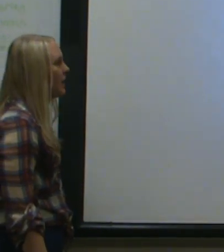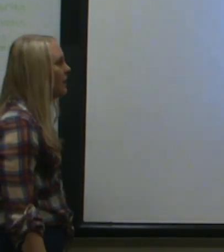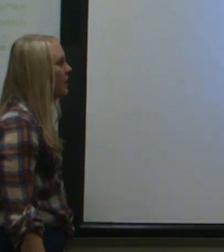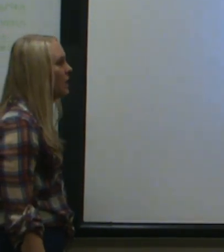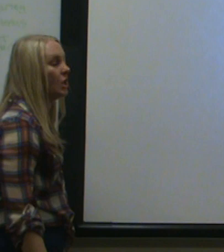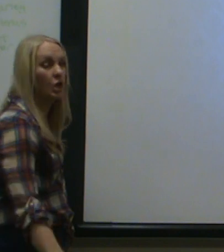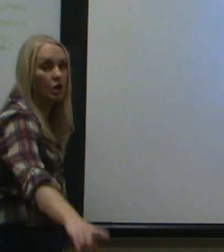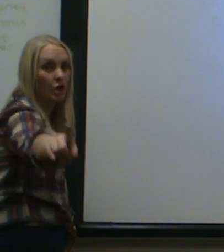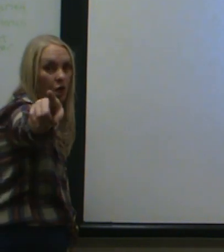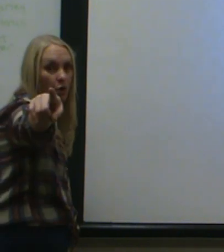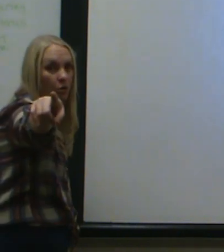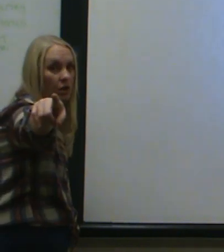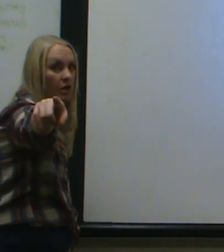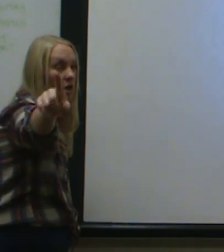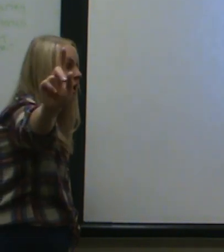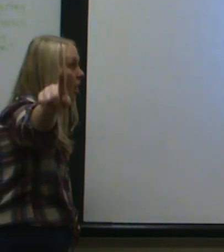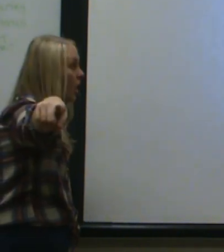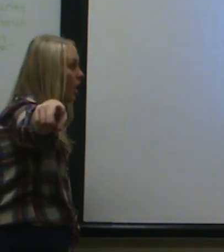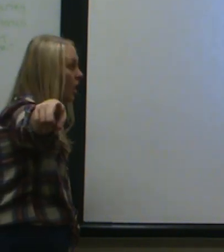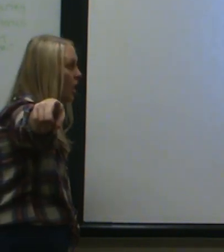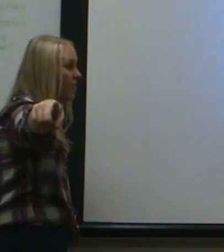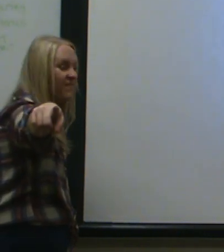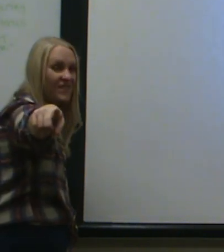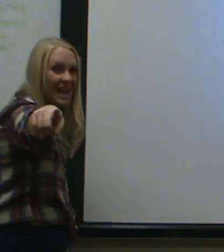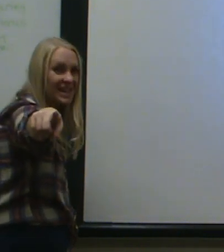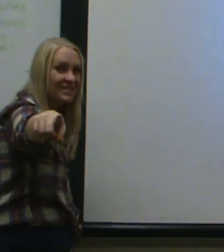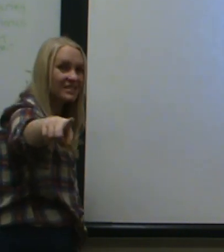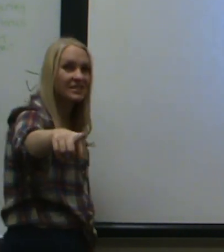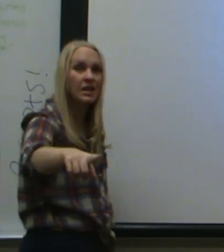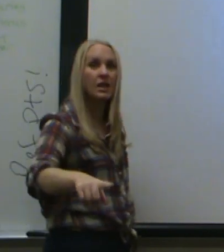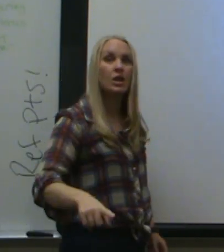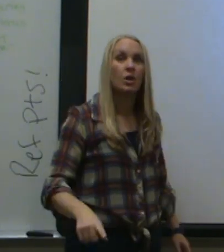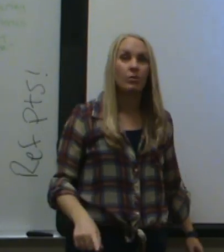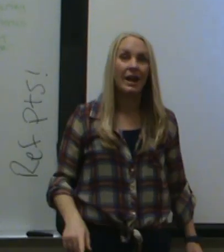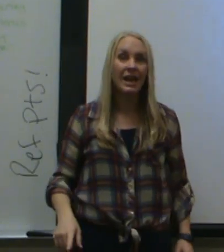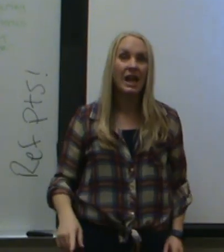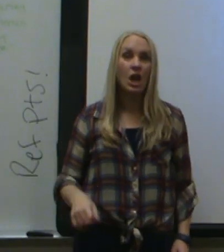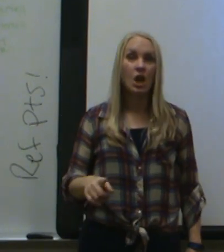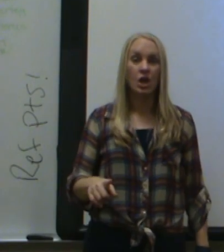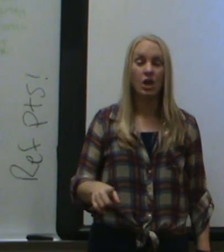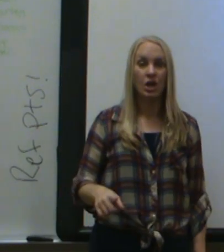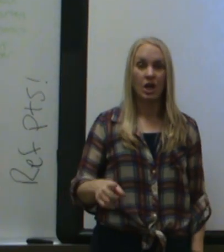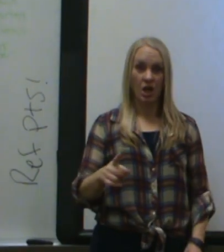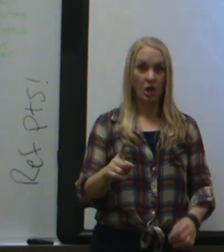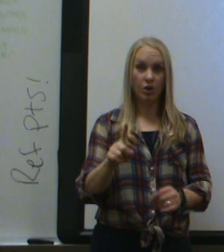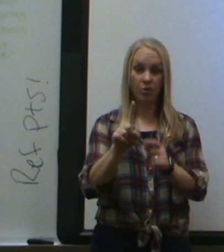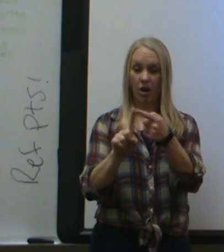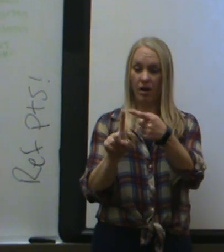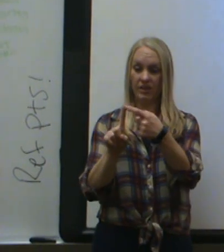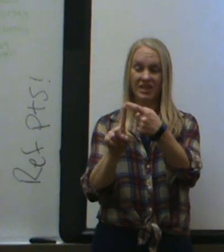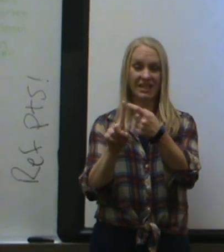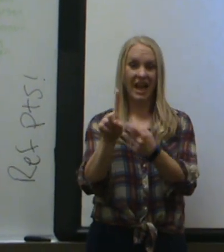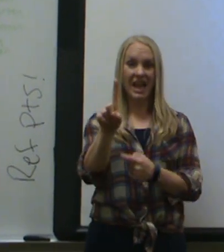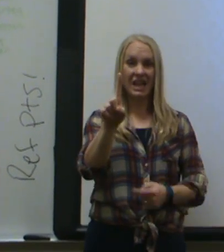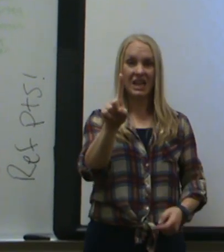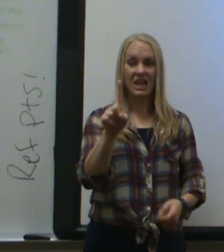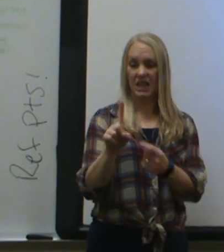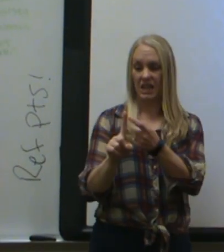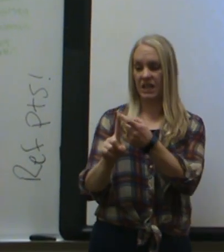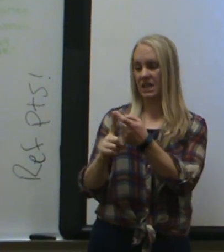Okay, you are the face, right? This guy,